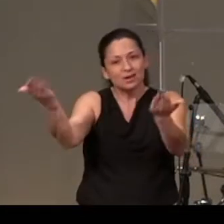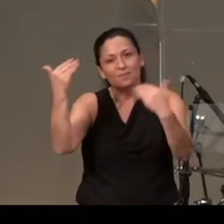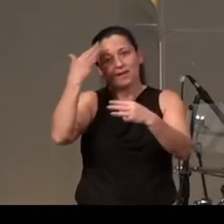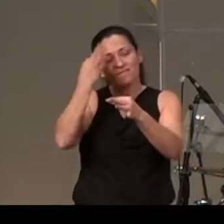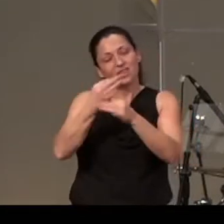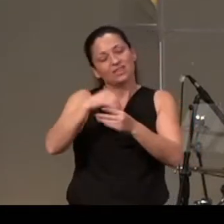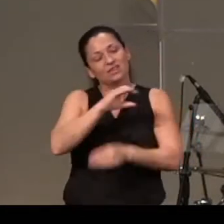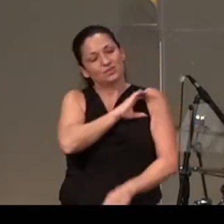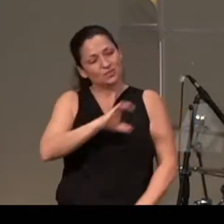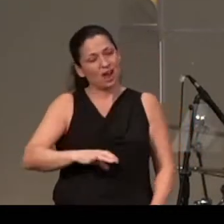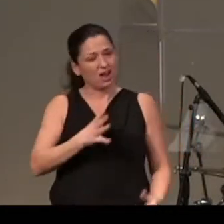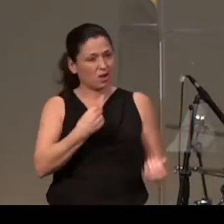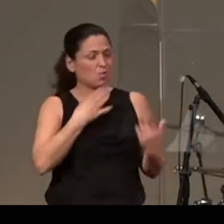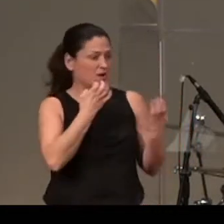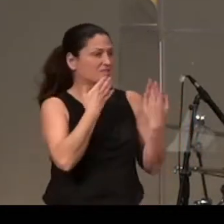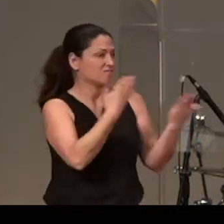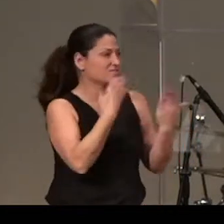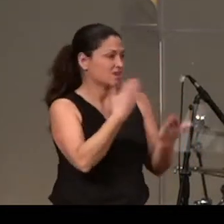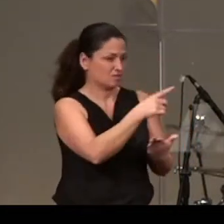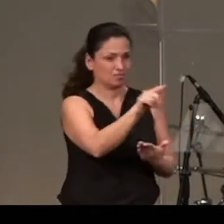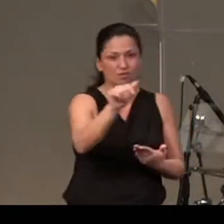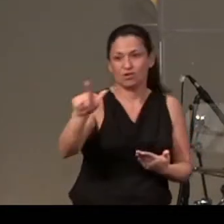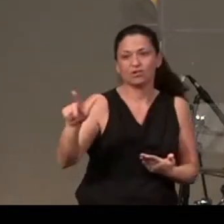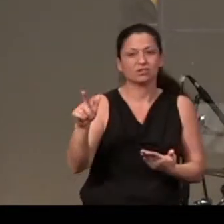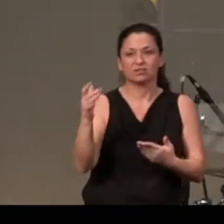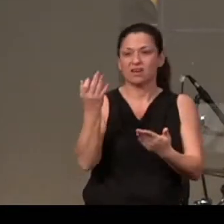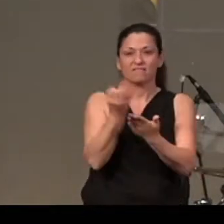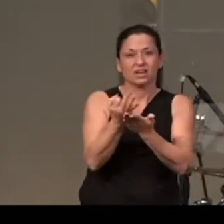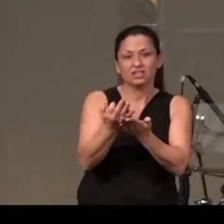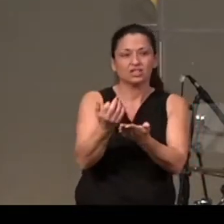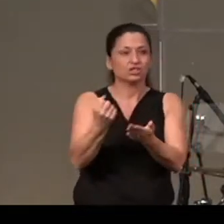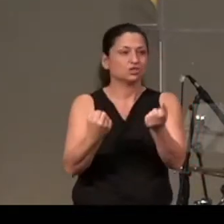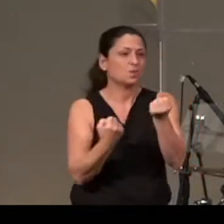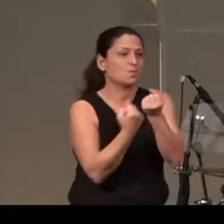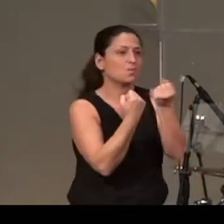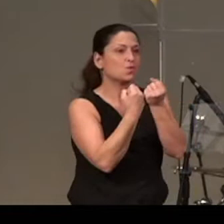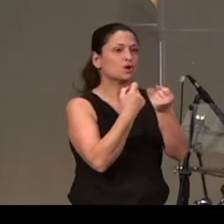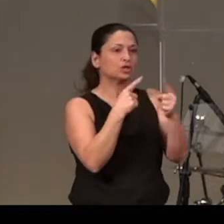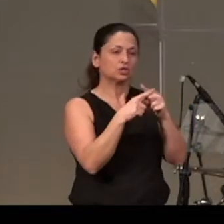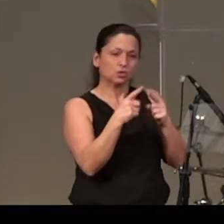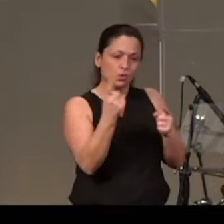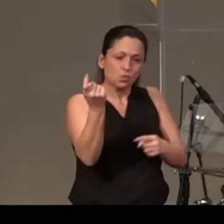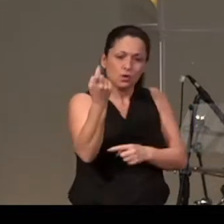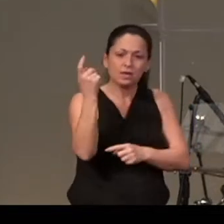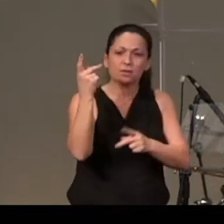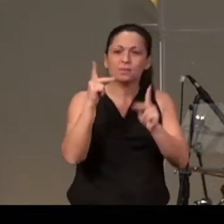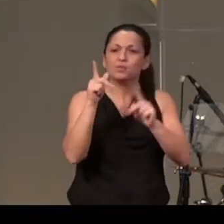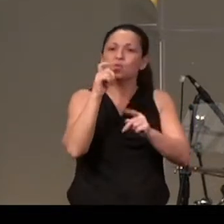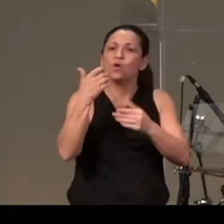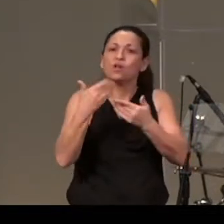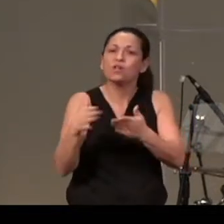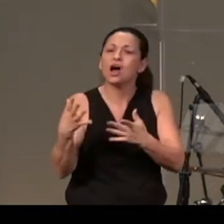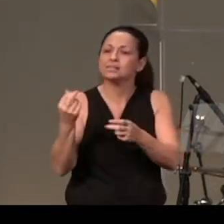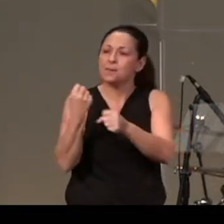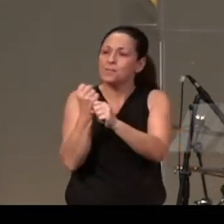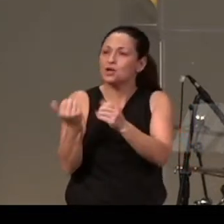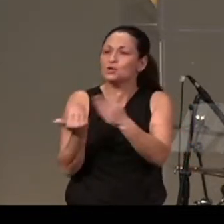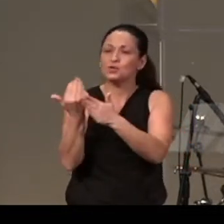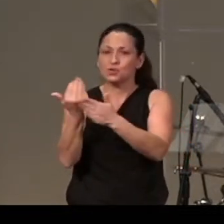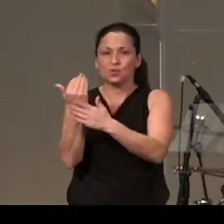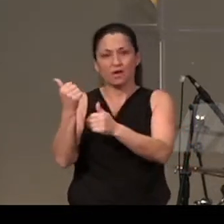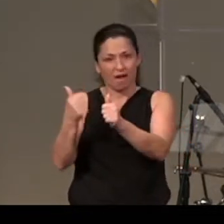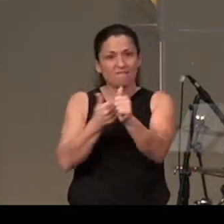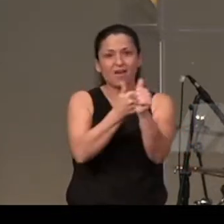want to thank all of you who financially support Good News, a church that's winning the lost and seeking to make disciples who could make disciples. Thank you so